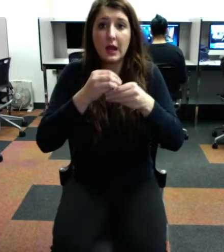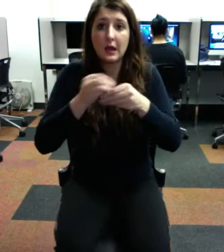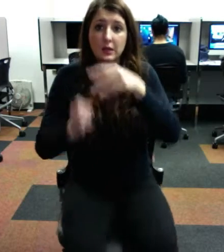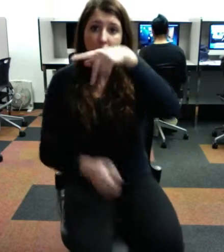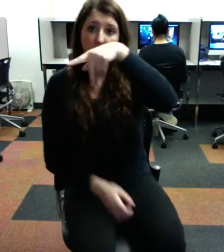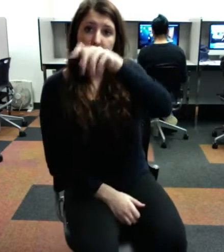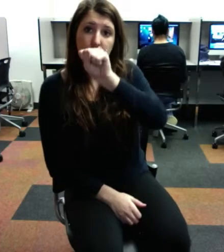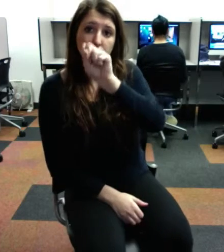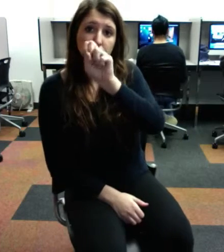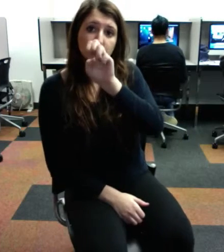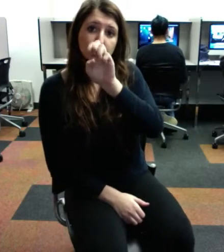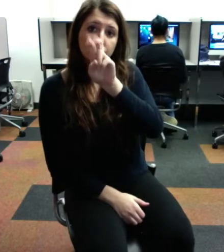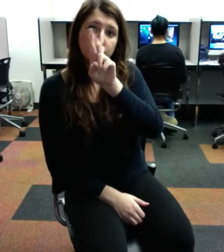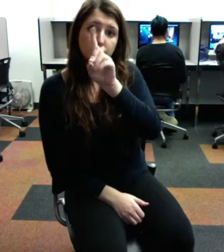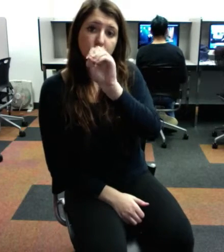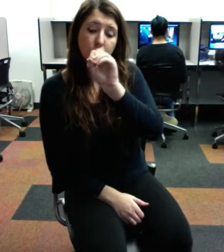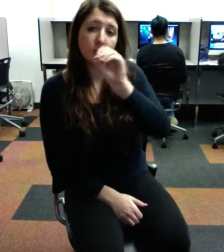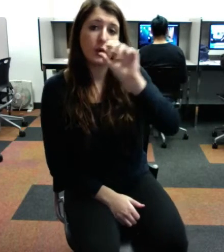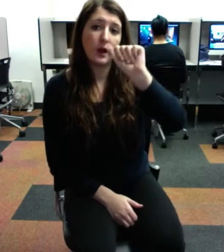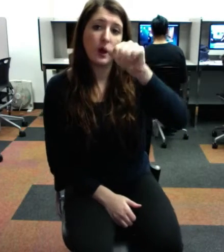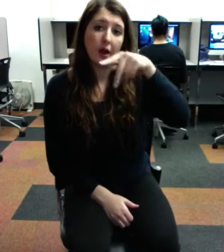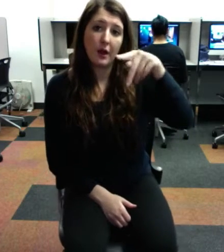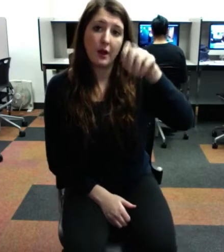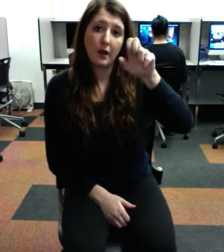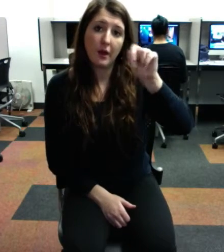pseudoappendicitis. Pseudo means false.